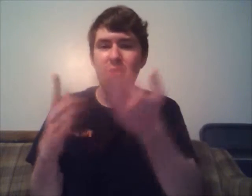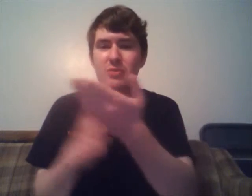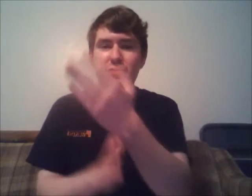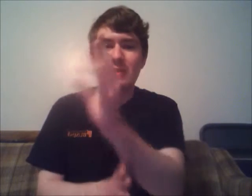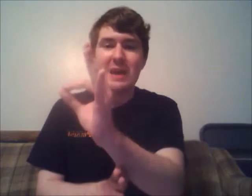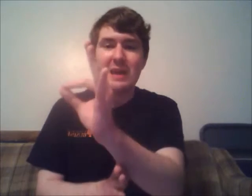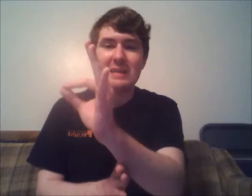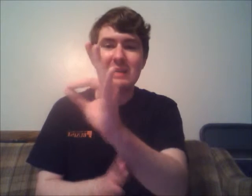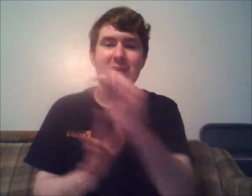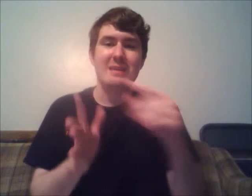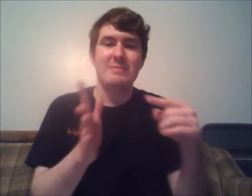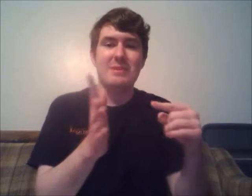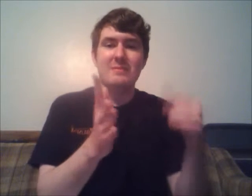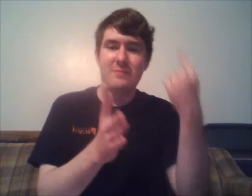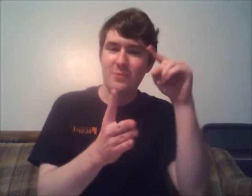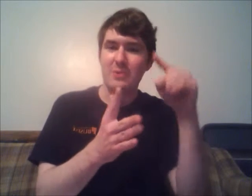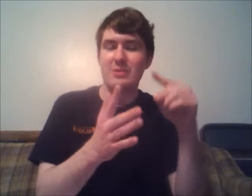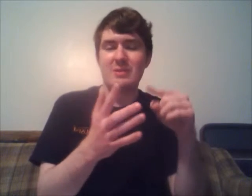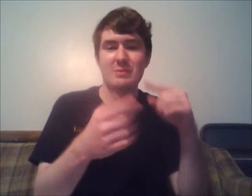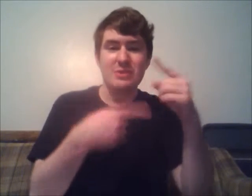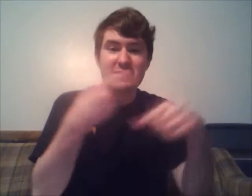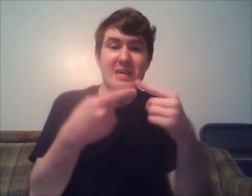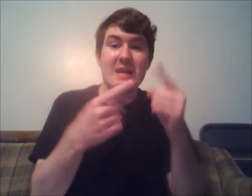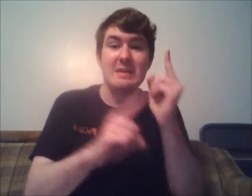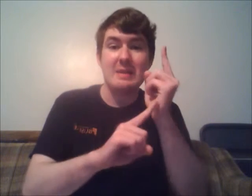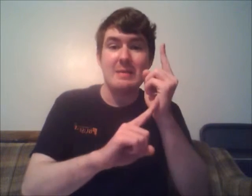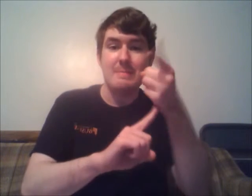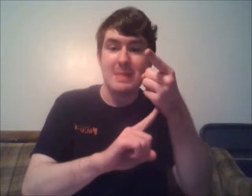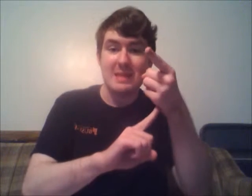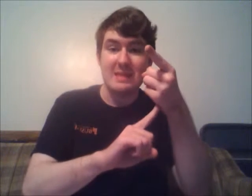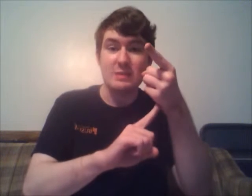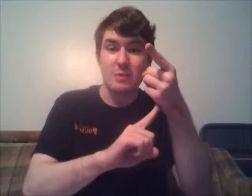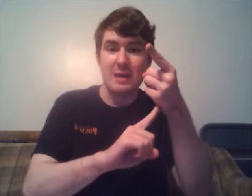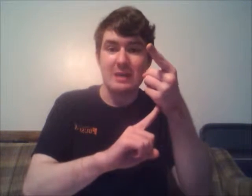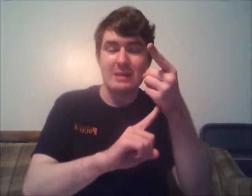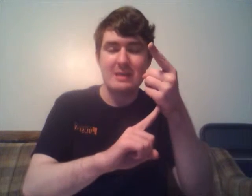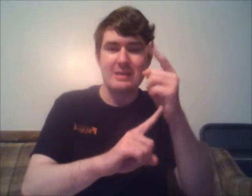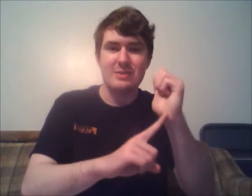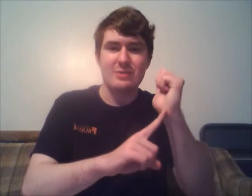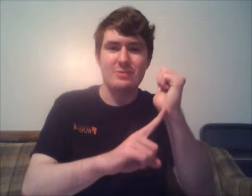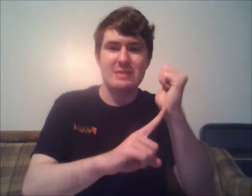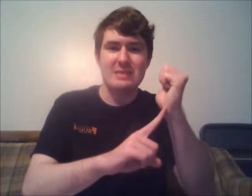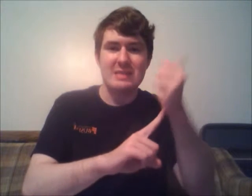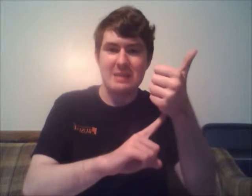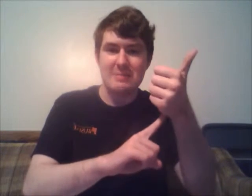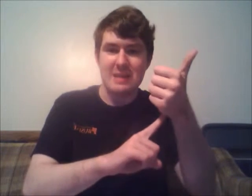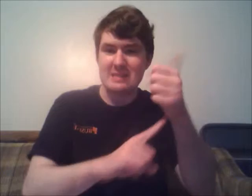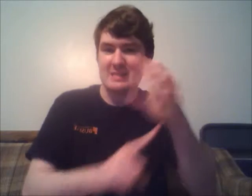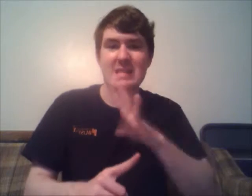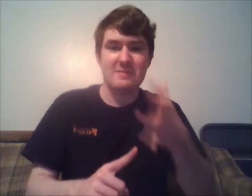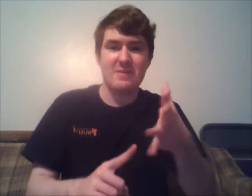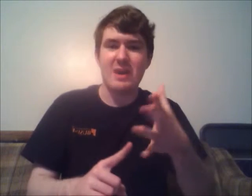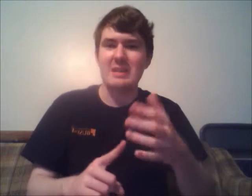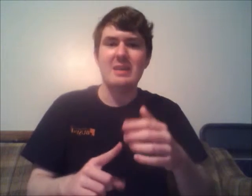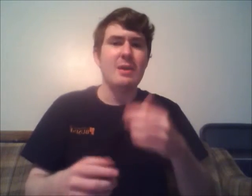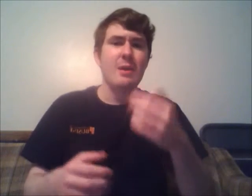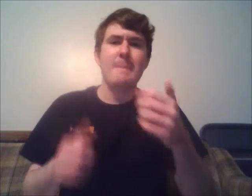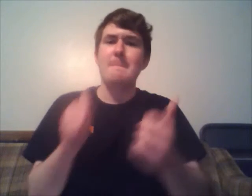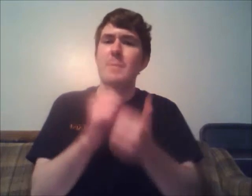through 9, but for when you sign minute this way, you do 10 minutes, and that's fine. Most of